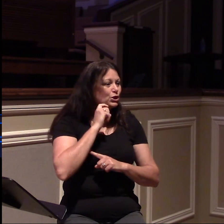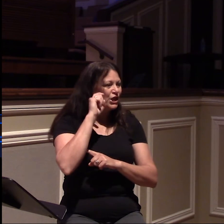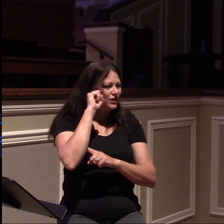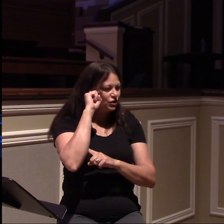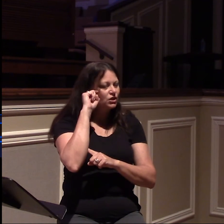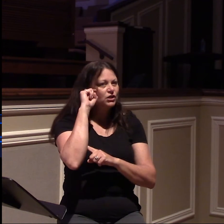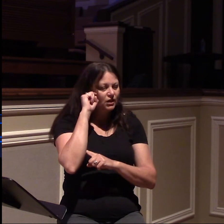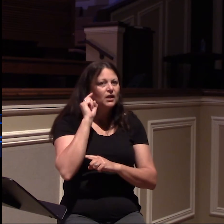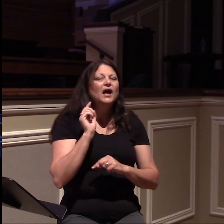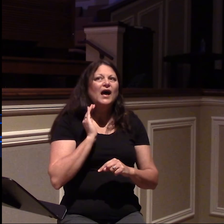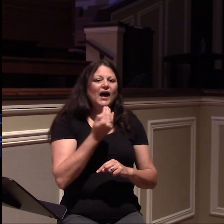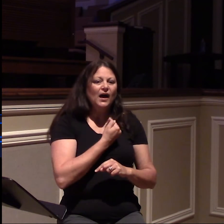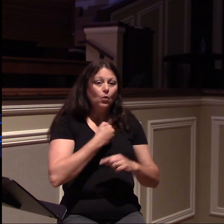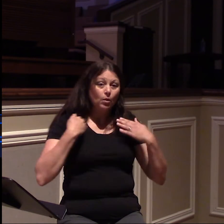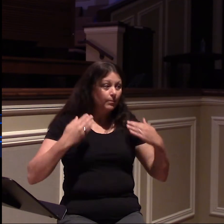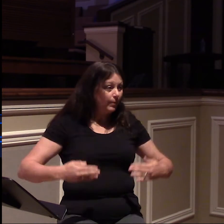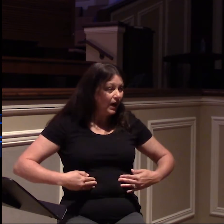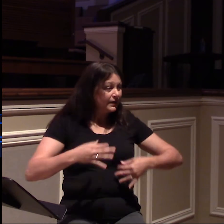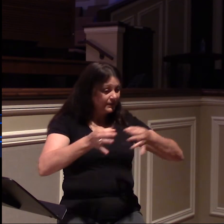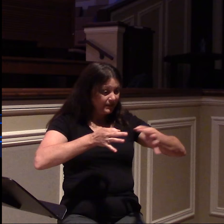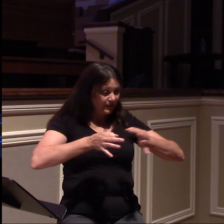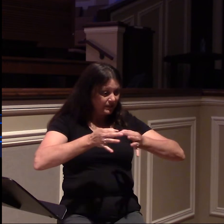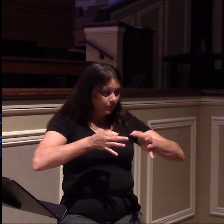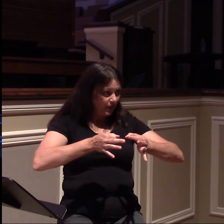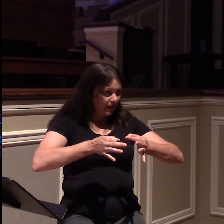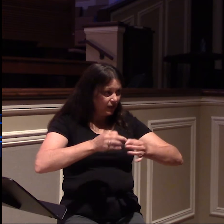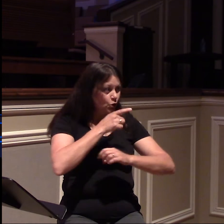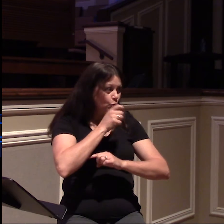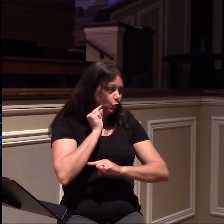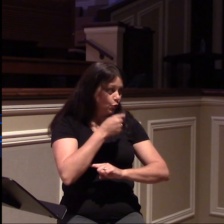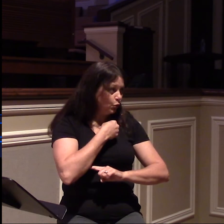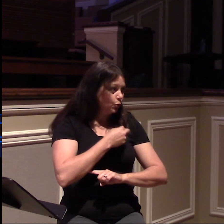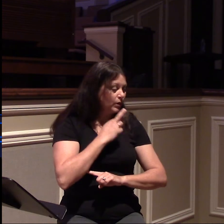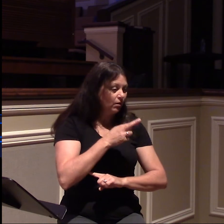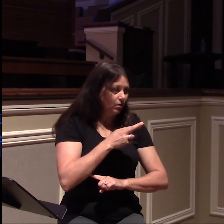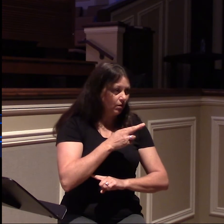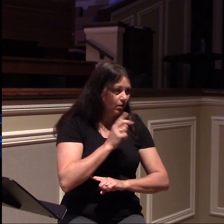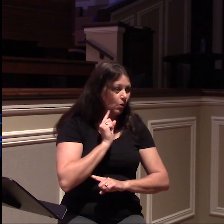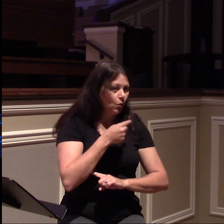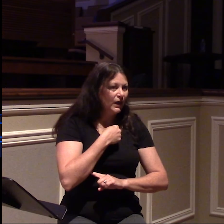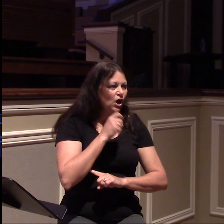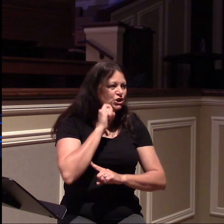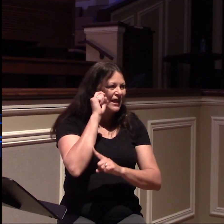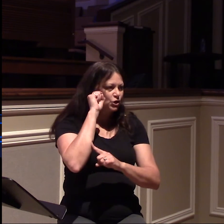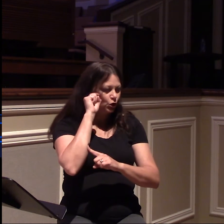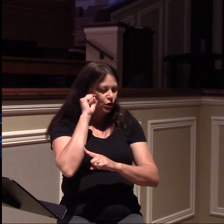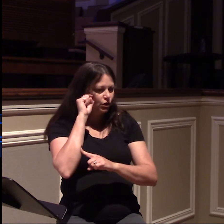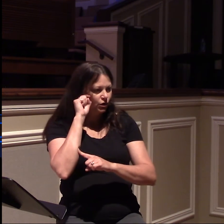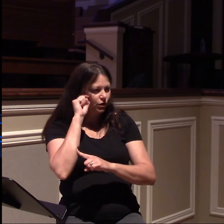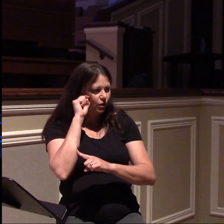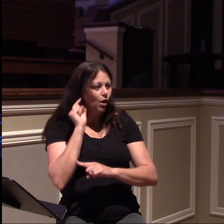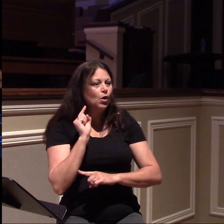tell us what's going on. We are embodied. Secondly, we're gendered. We're gendered. When we were made in the image of God, we were